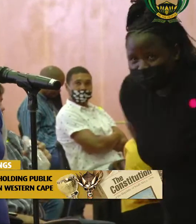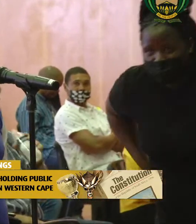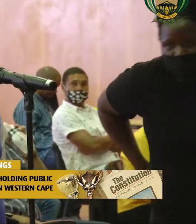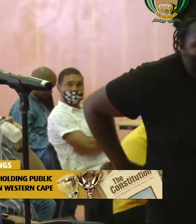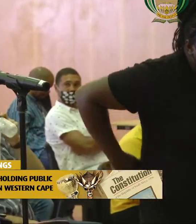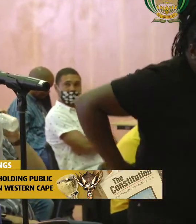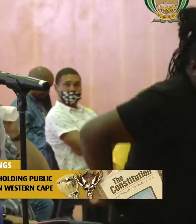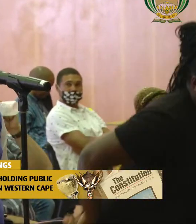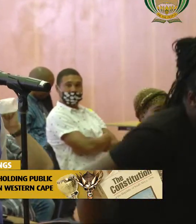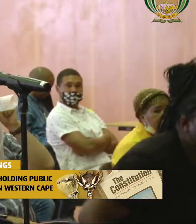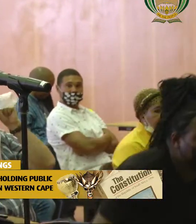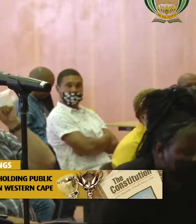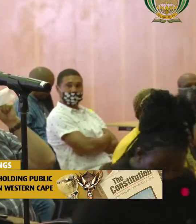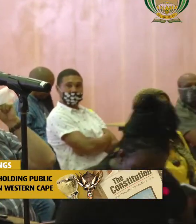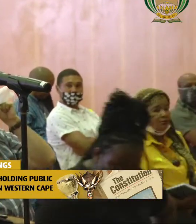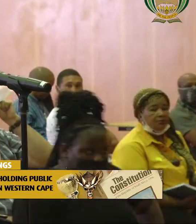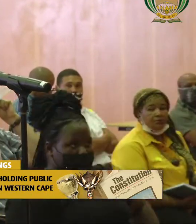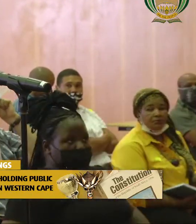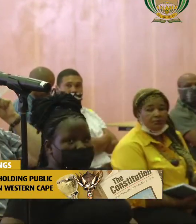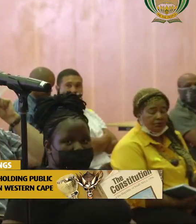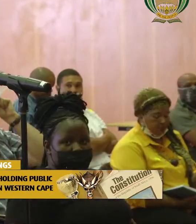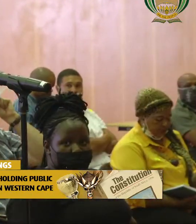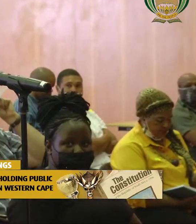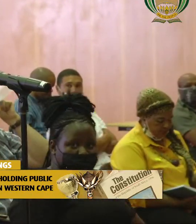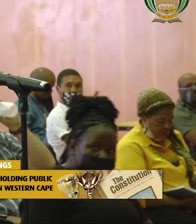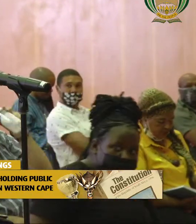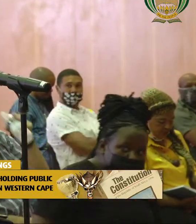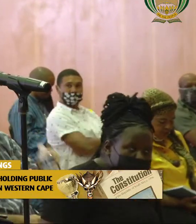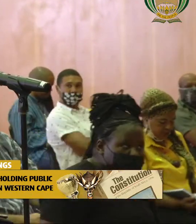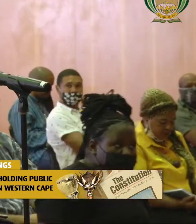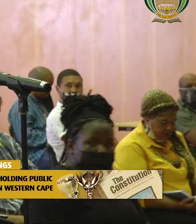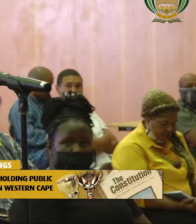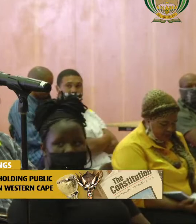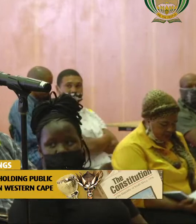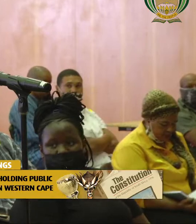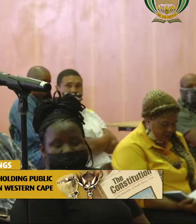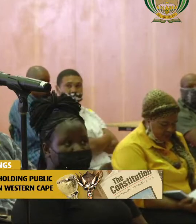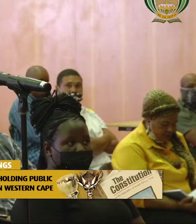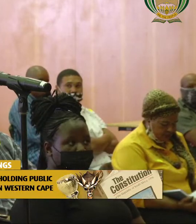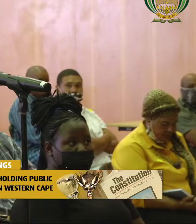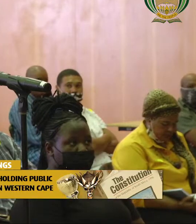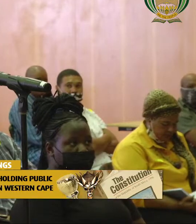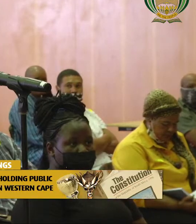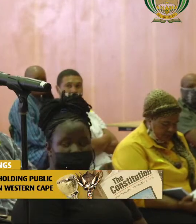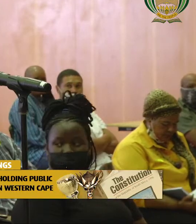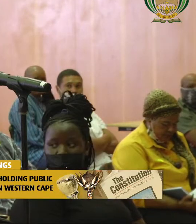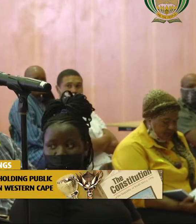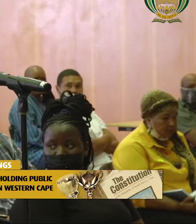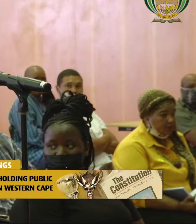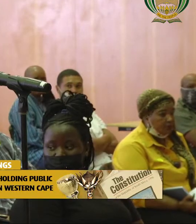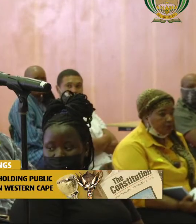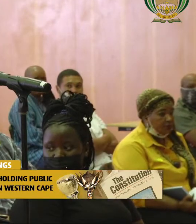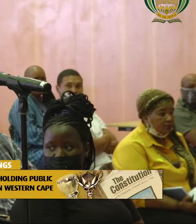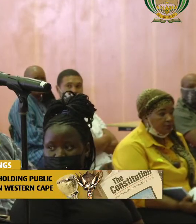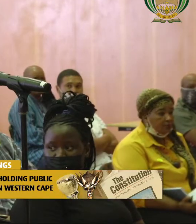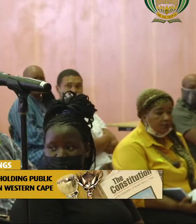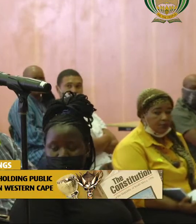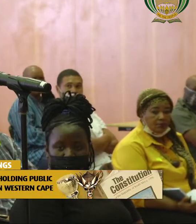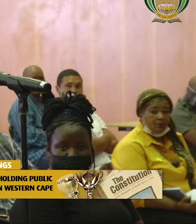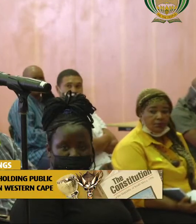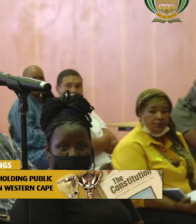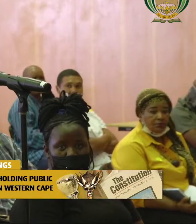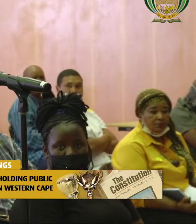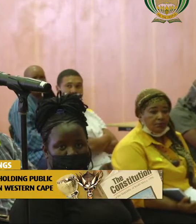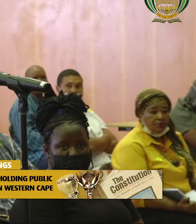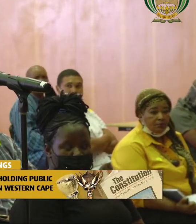gaan aanvoerings wees die mense wat in die middelste gang sit wat nou aangedui is. Ek dink dit is die eerste 5